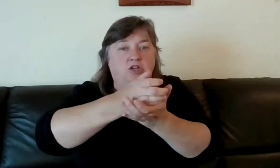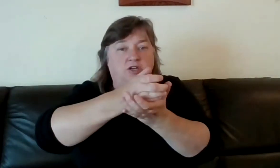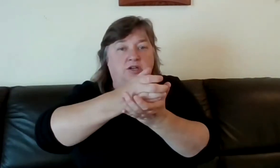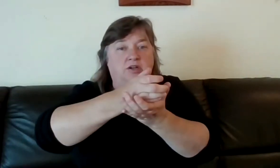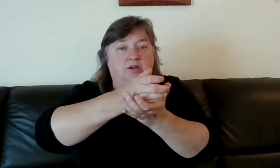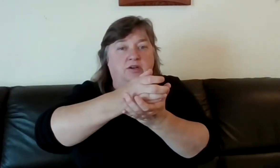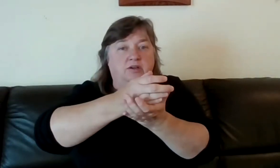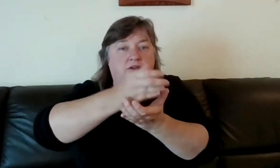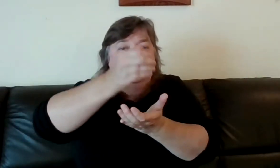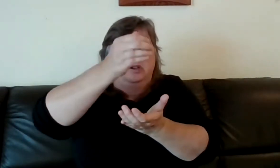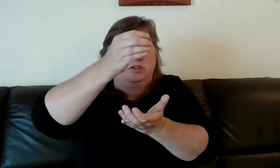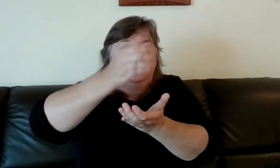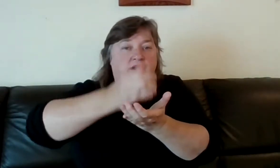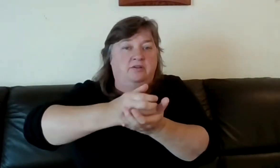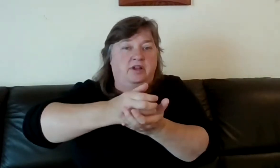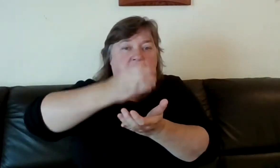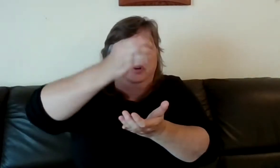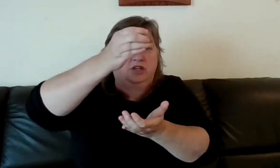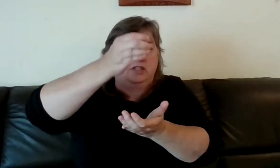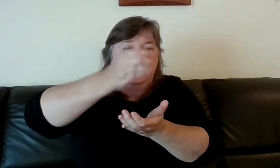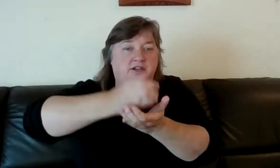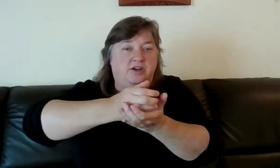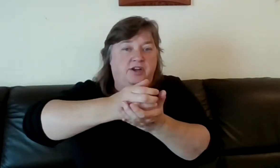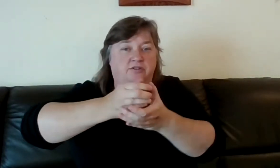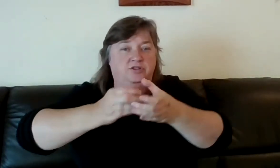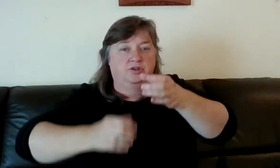Container, here's your outline of your container. Here's your